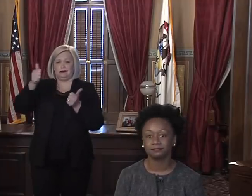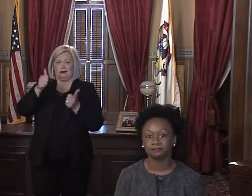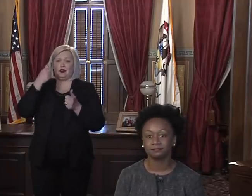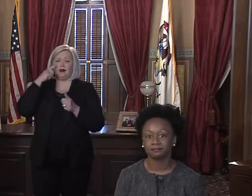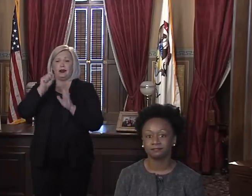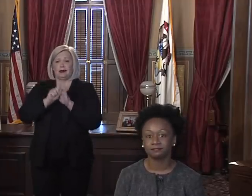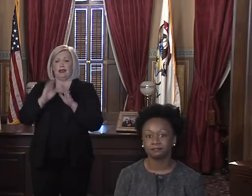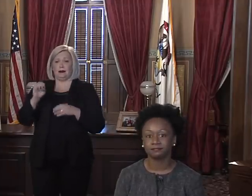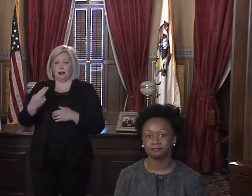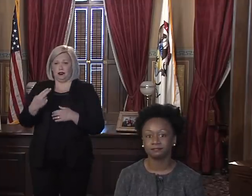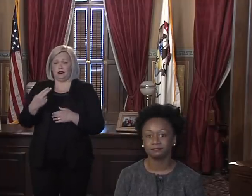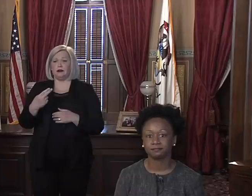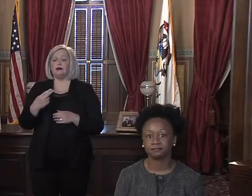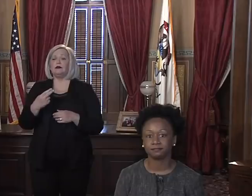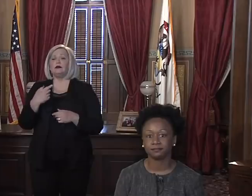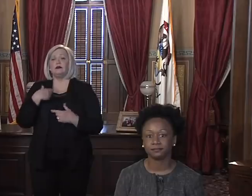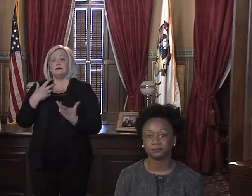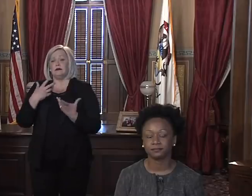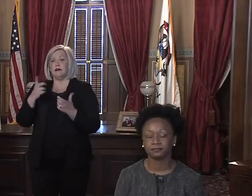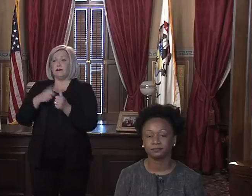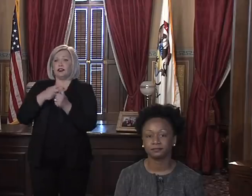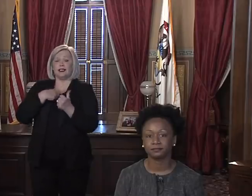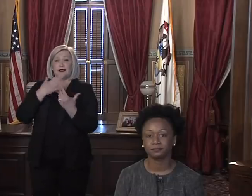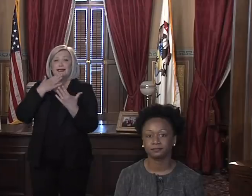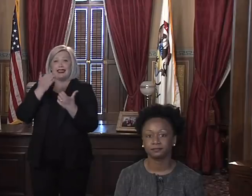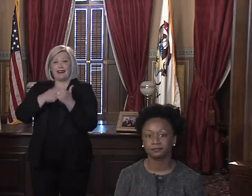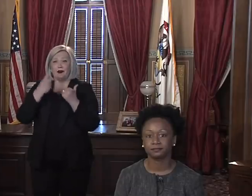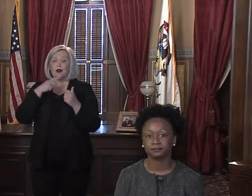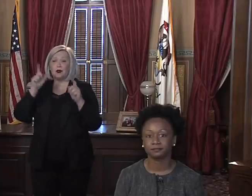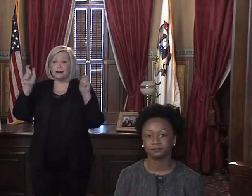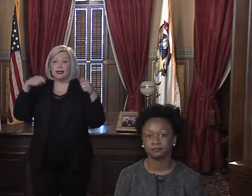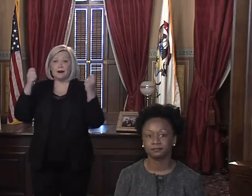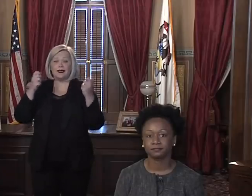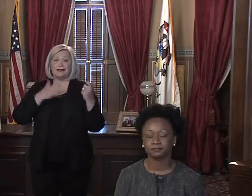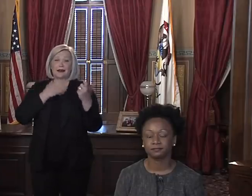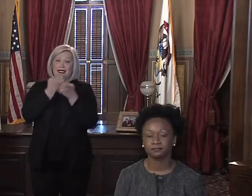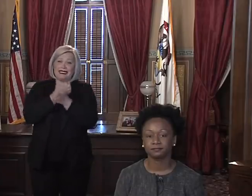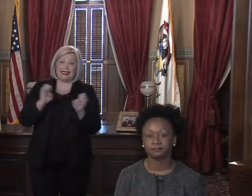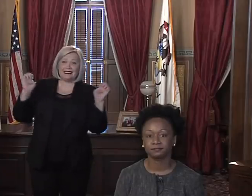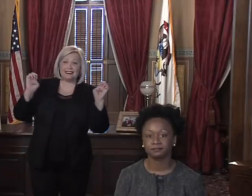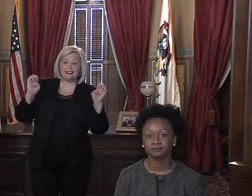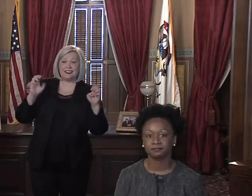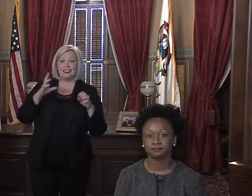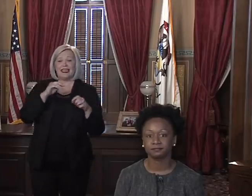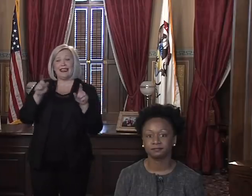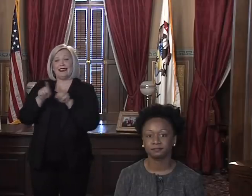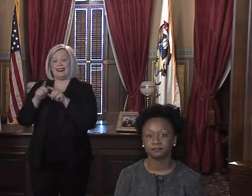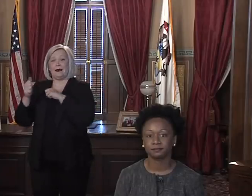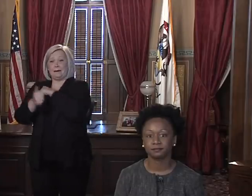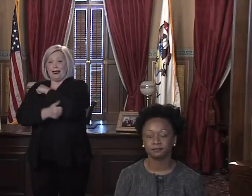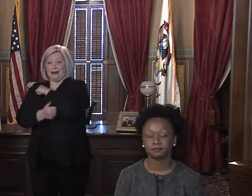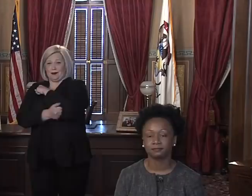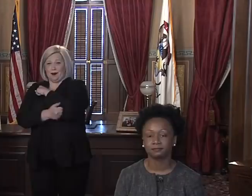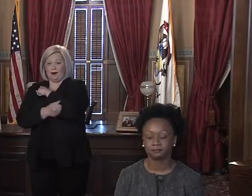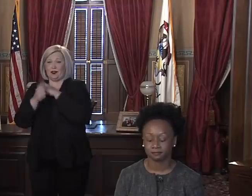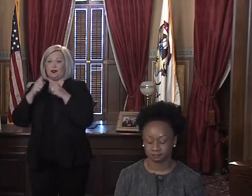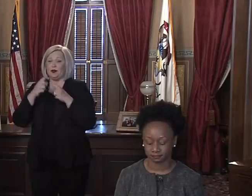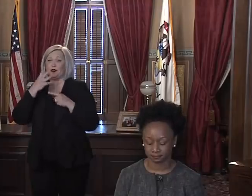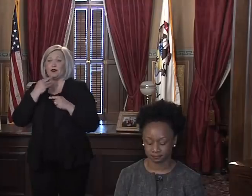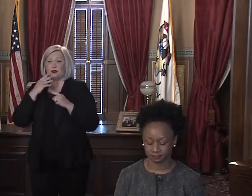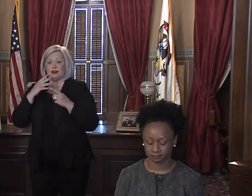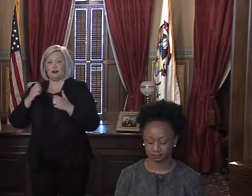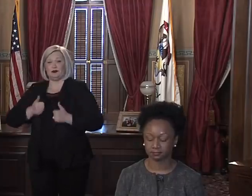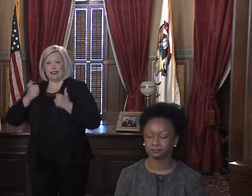Michigan. I want to begin by wishing everyone who celebrates a happy Easter as well as a happy Passover to our